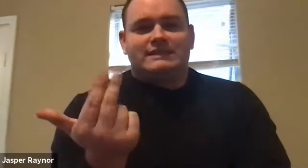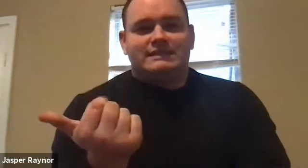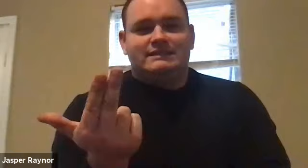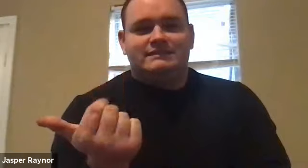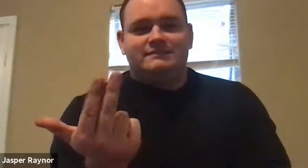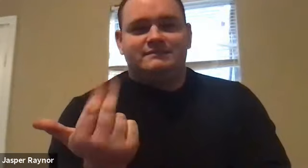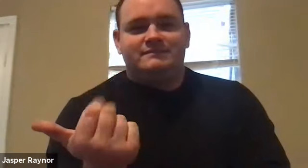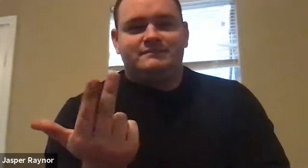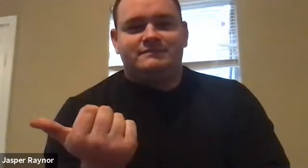13.